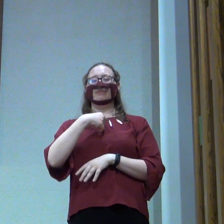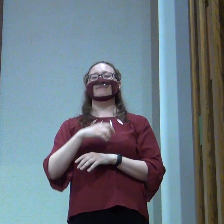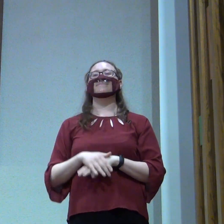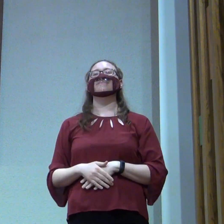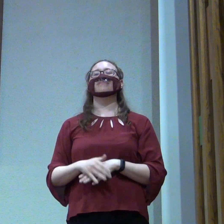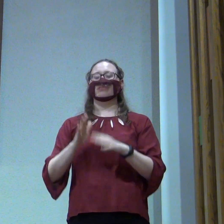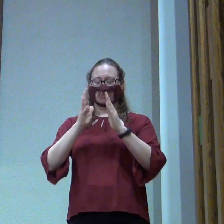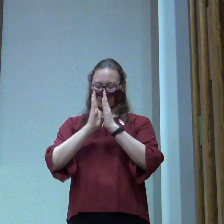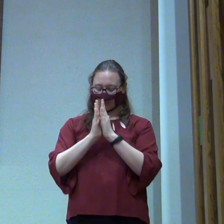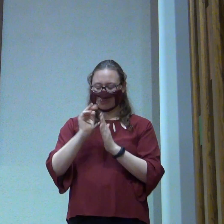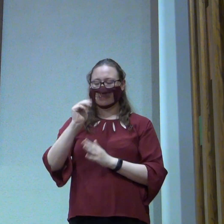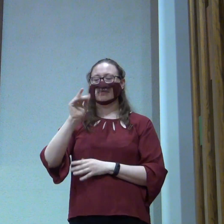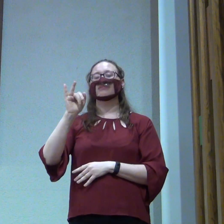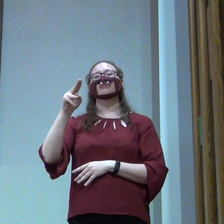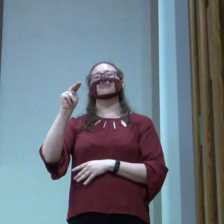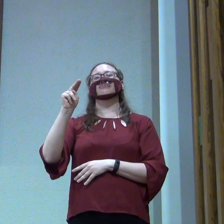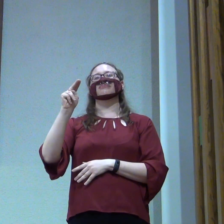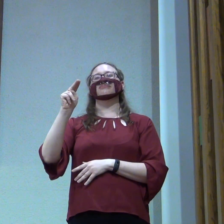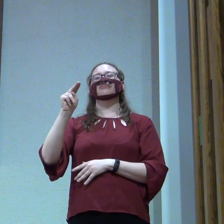Amen.